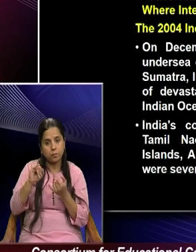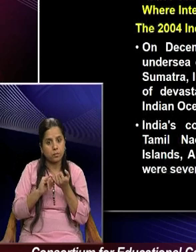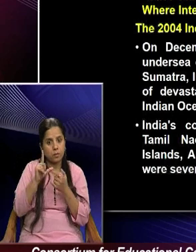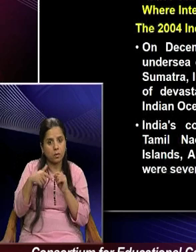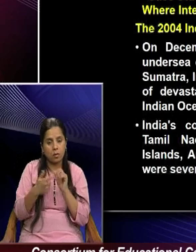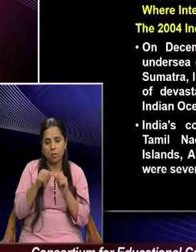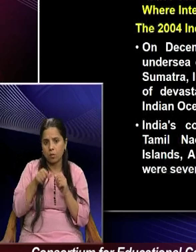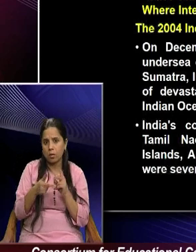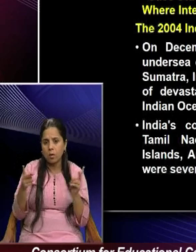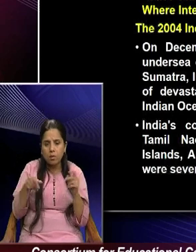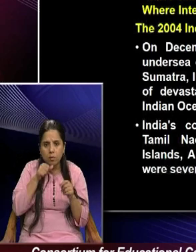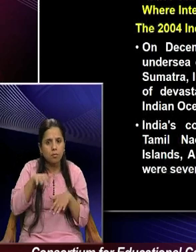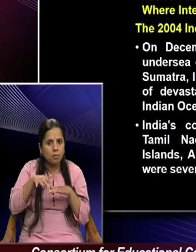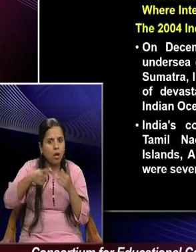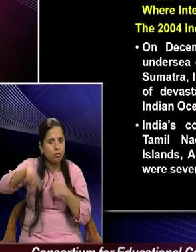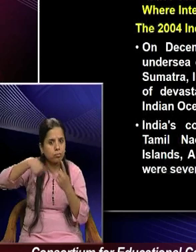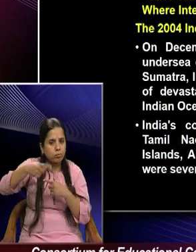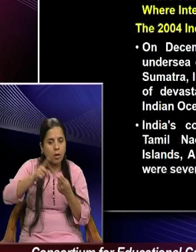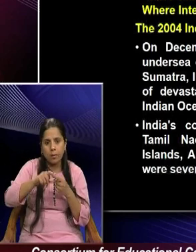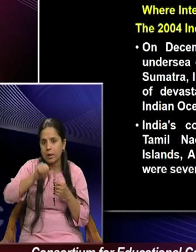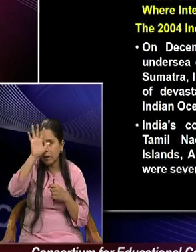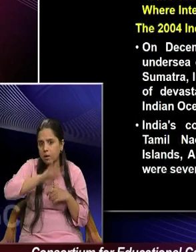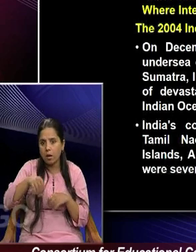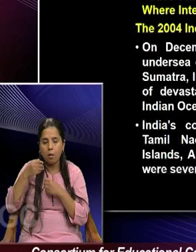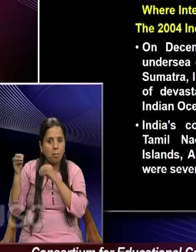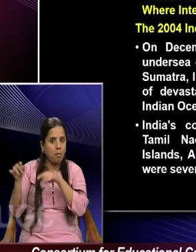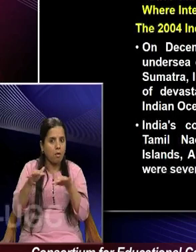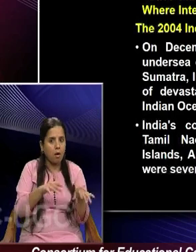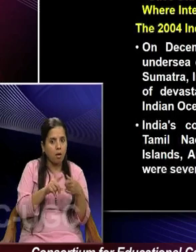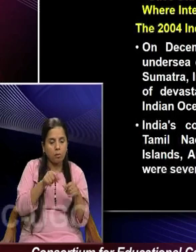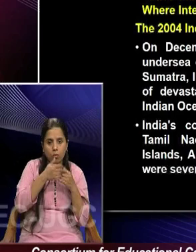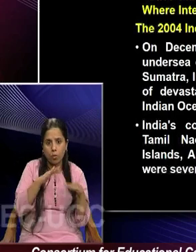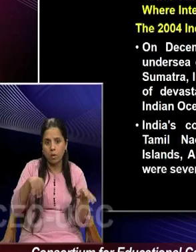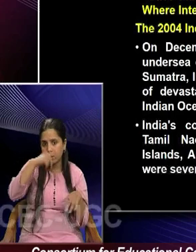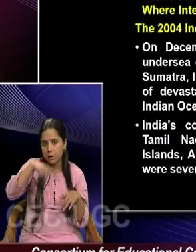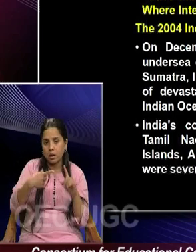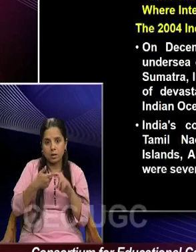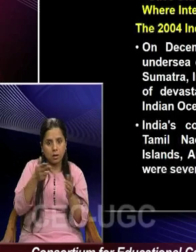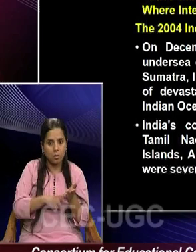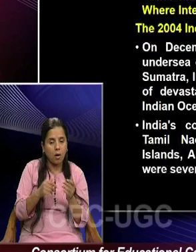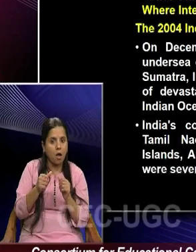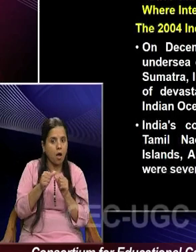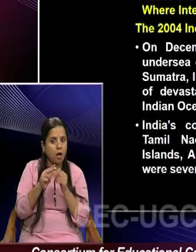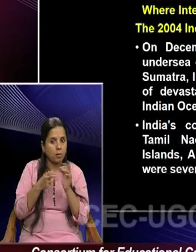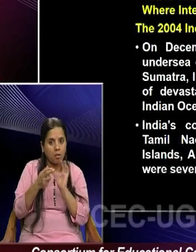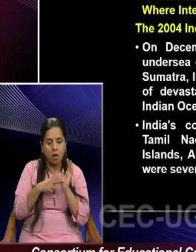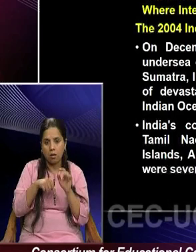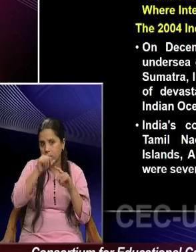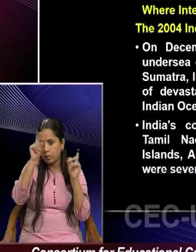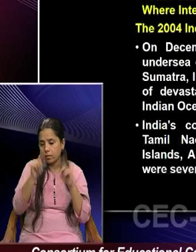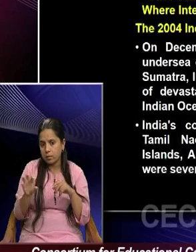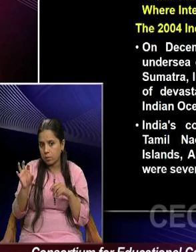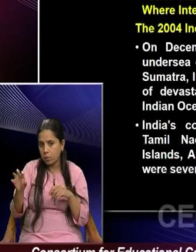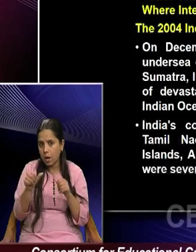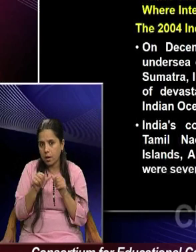series of devastating tsunamis across the Indian Ocean. India's coastal region, particularly Tamil Nadu, Andaman and Nicobar Island, Andhra Pradesh,